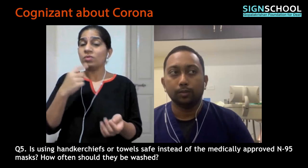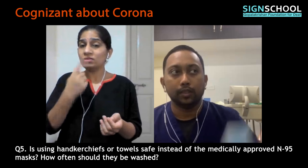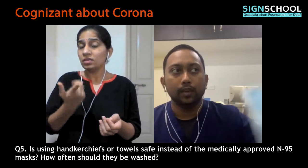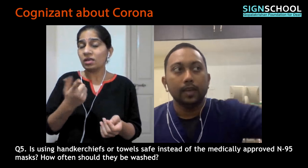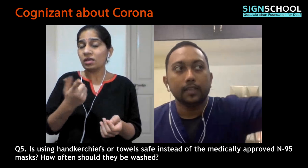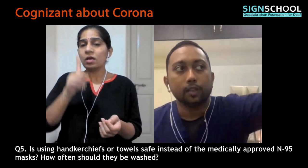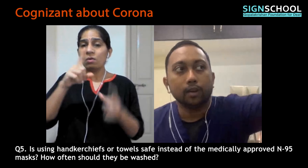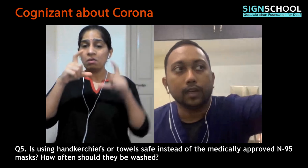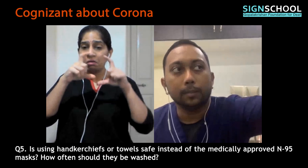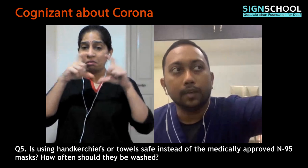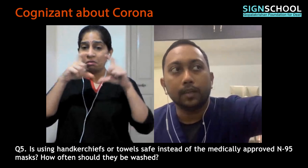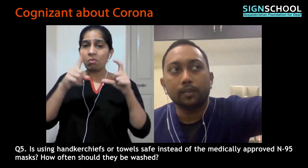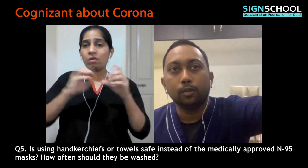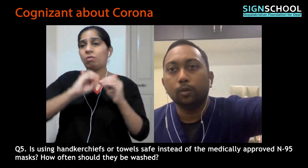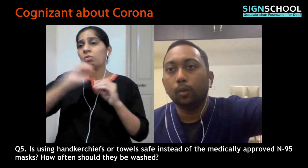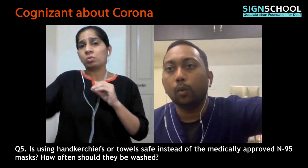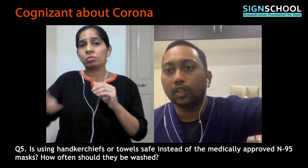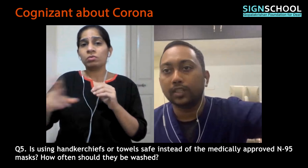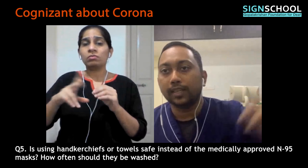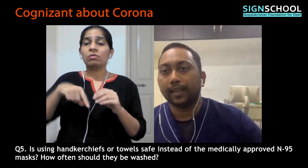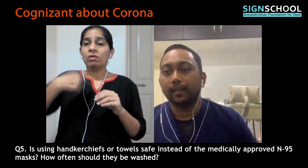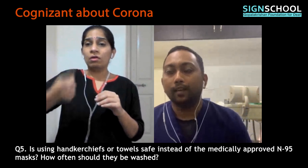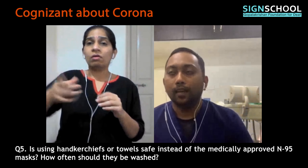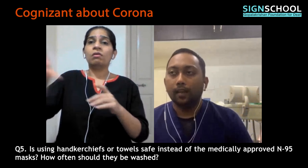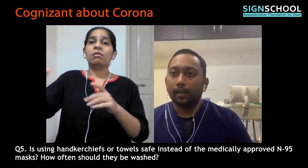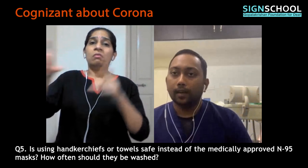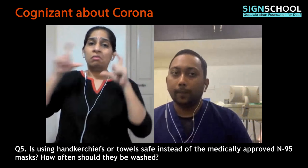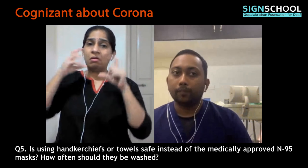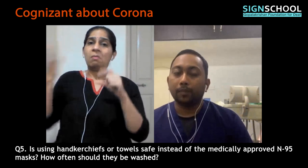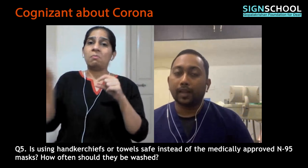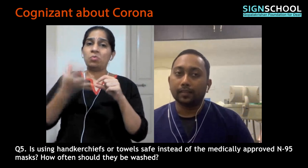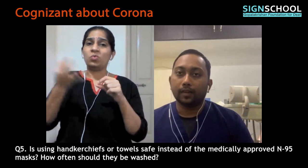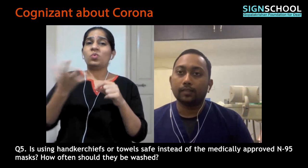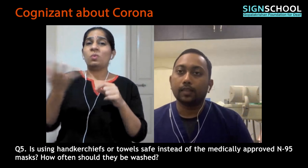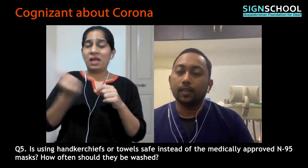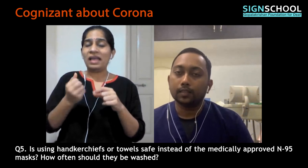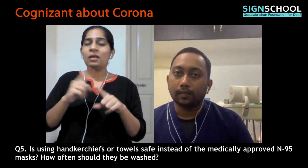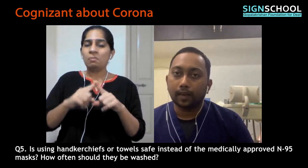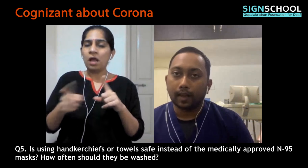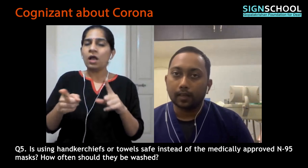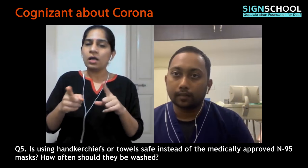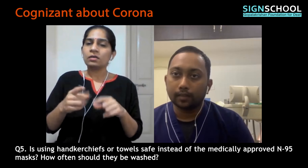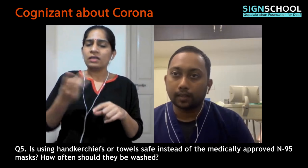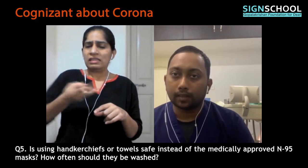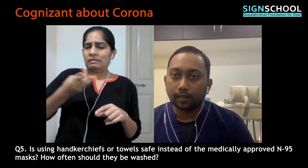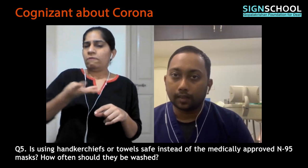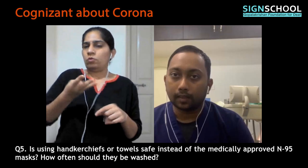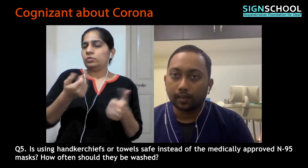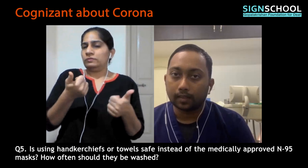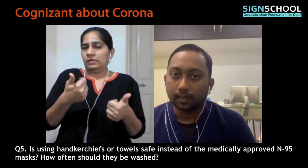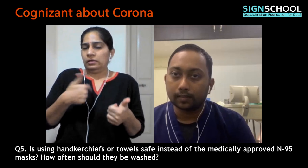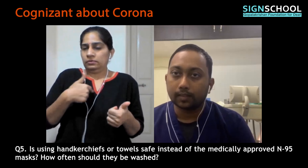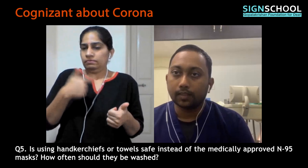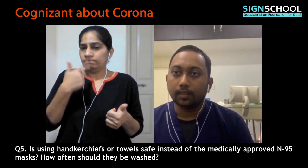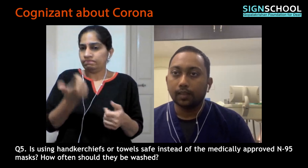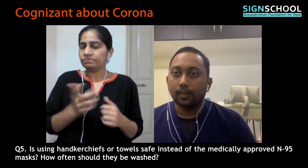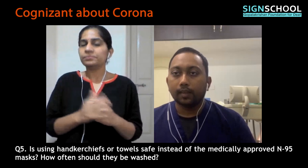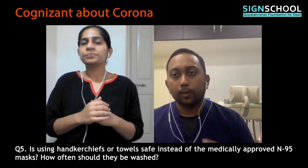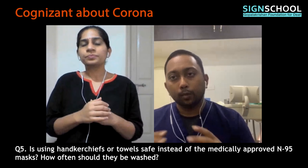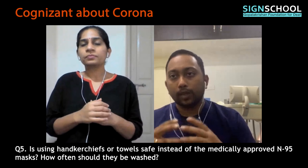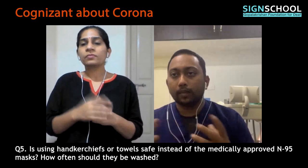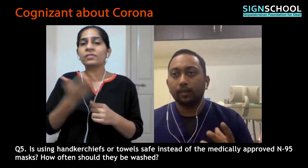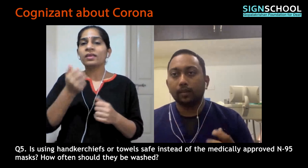you use it. It's not recommended to wash it again. But as far as the kerchief and hand towels are